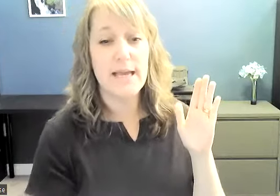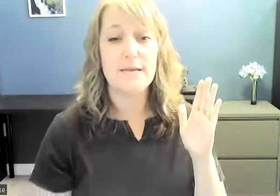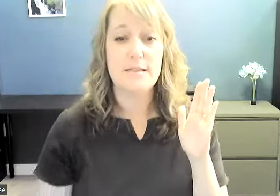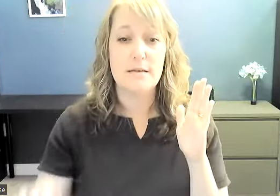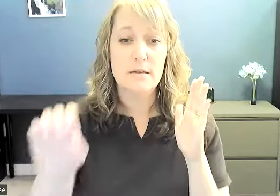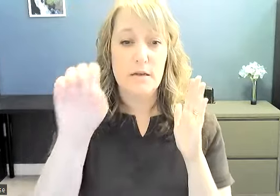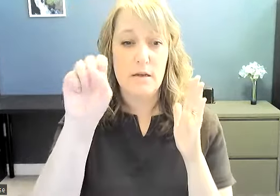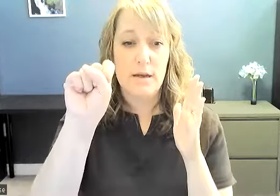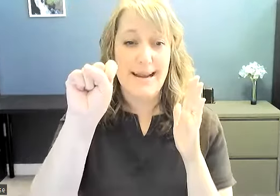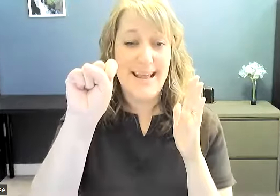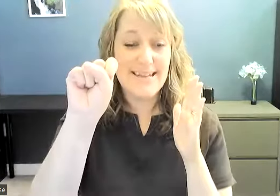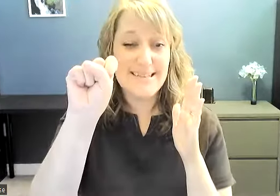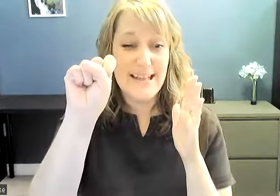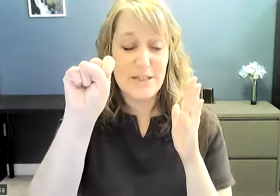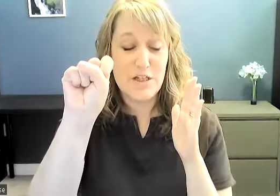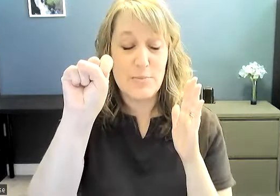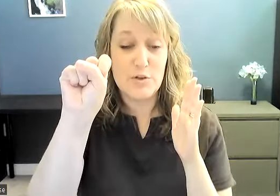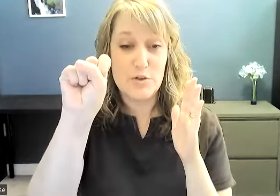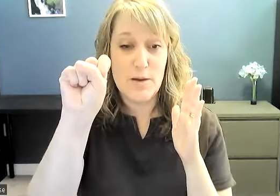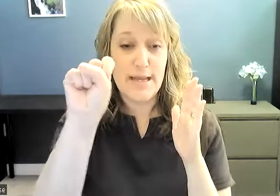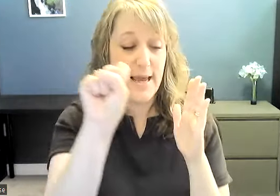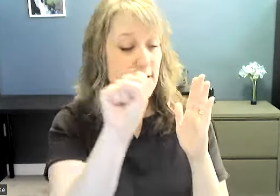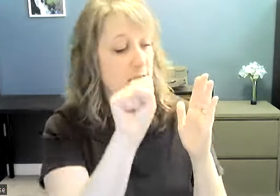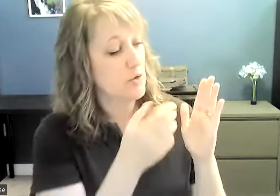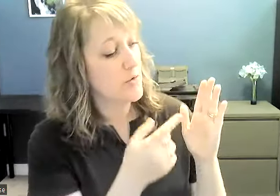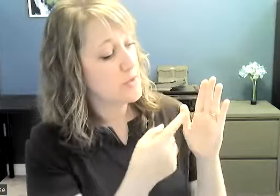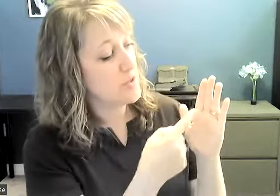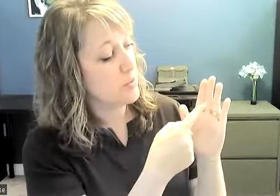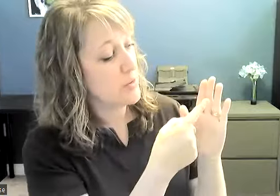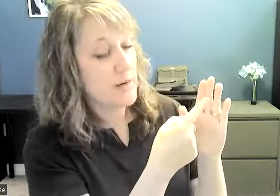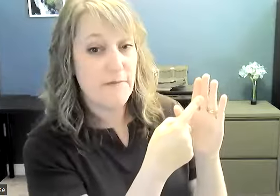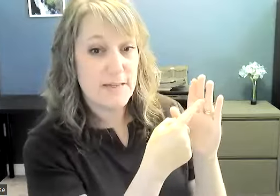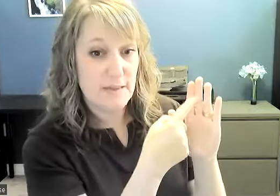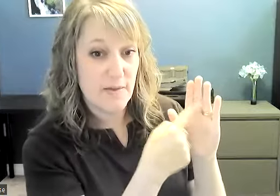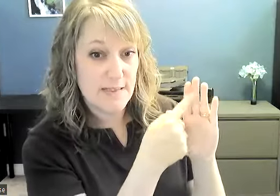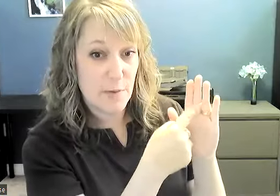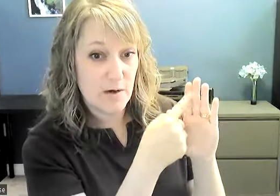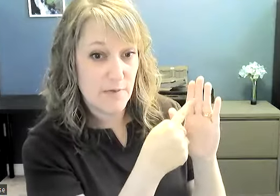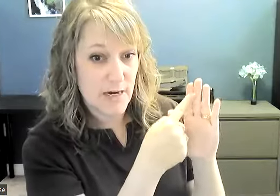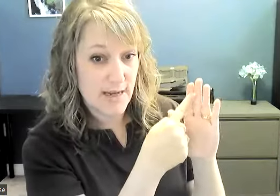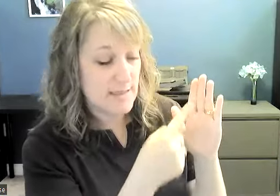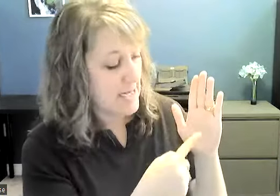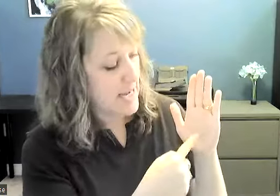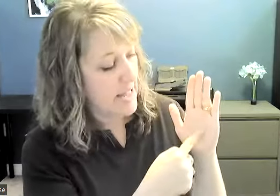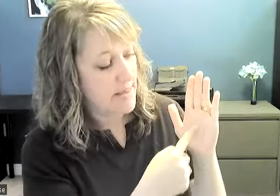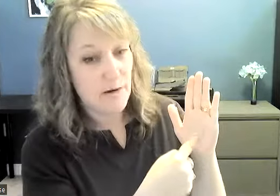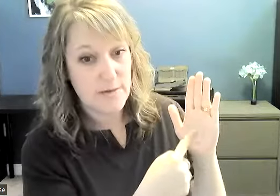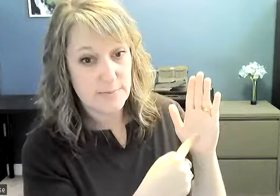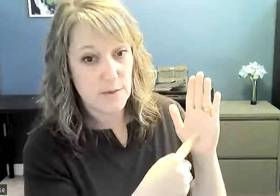hand, an S hand shape on your dominant hand. You're going to put your fist on this part of your hand and then on this part. All